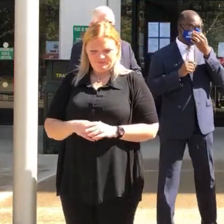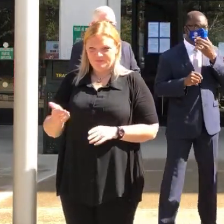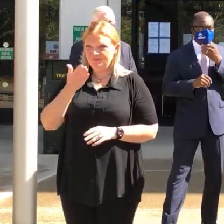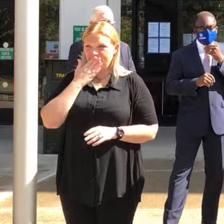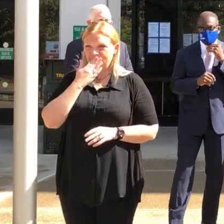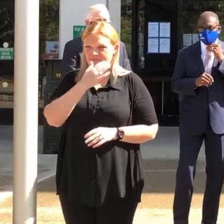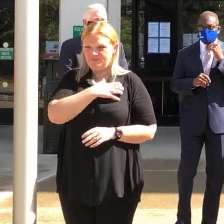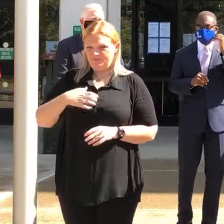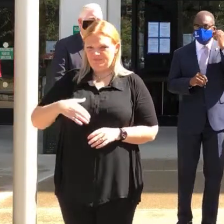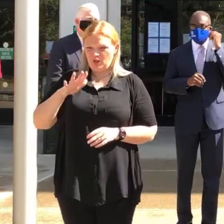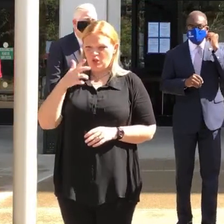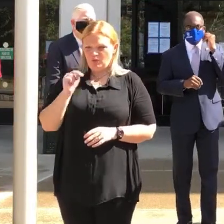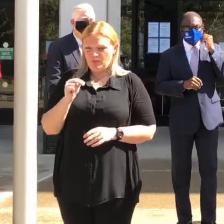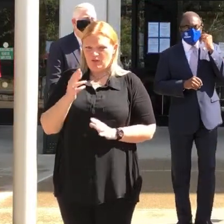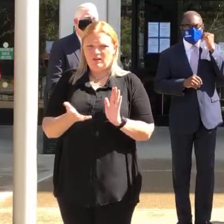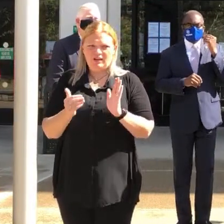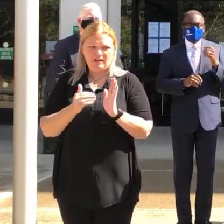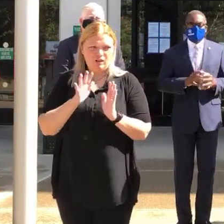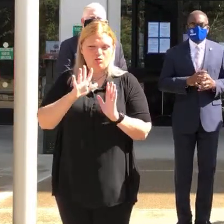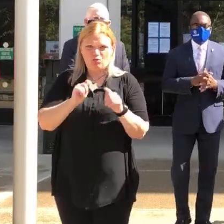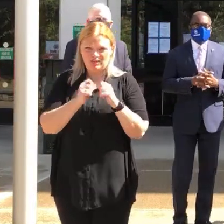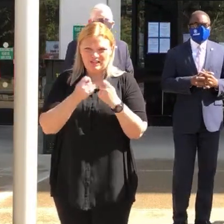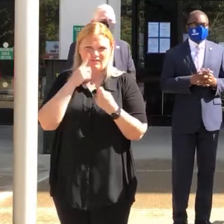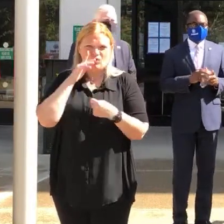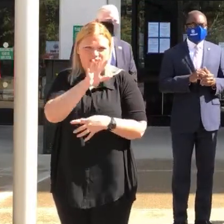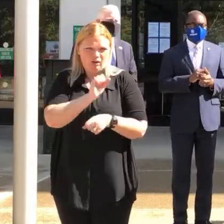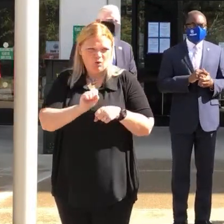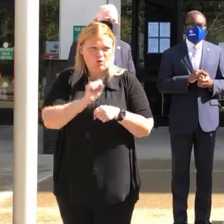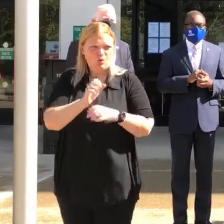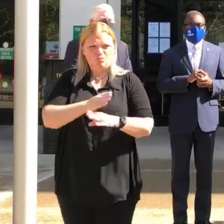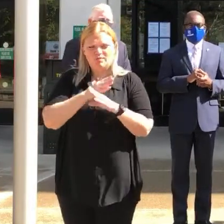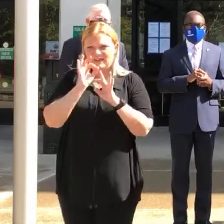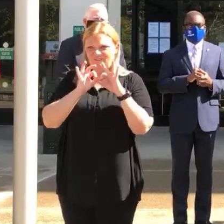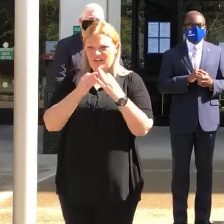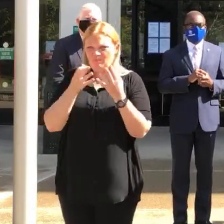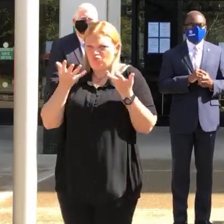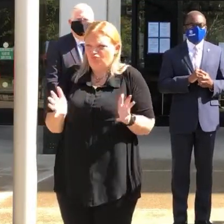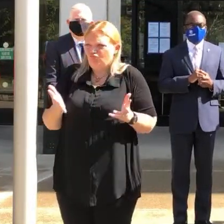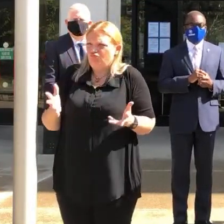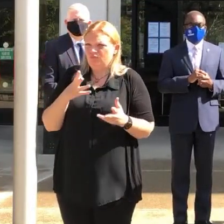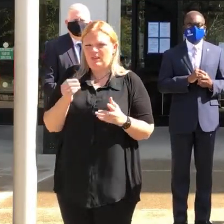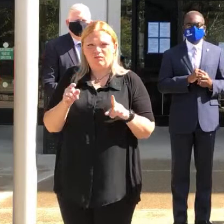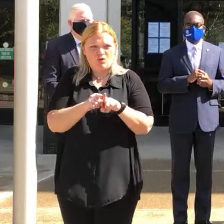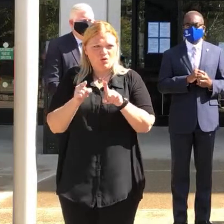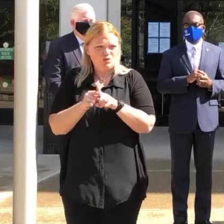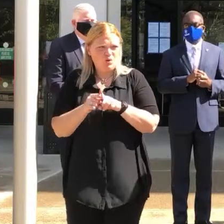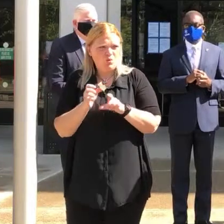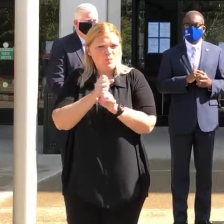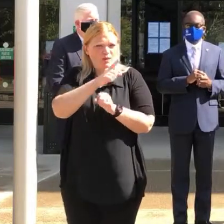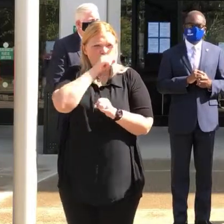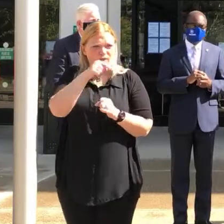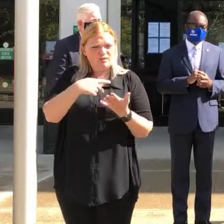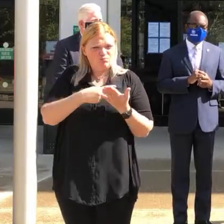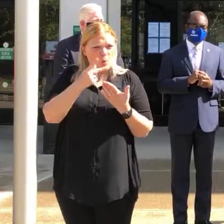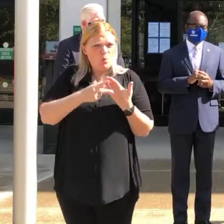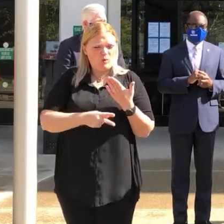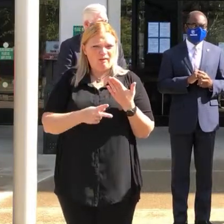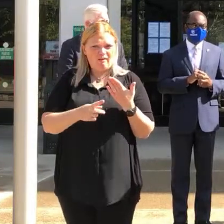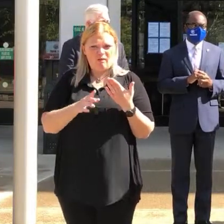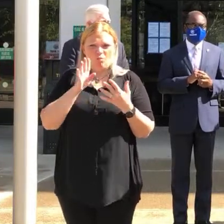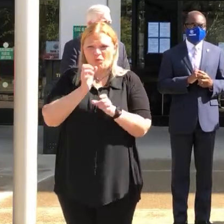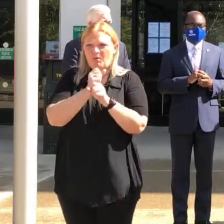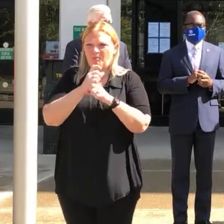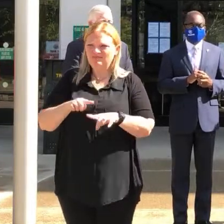Thank you, Mayor Brown, and once again, your team for the work that they've done to protect families already and also to ensure that this program is one that will